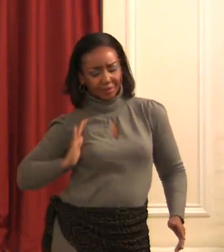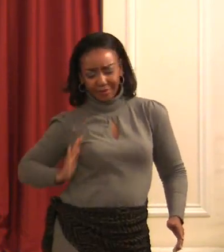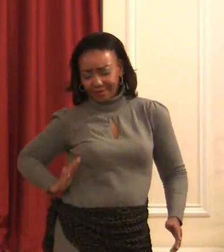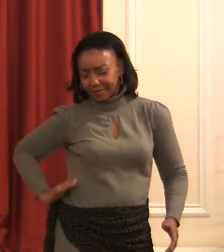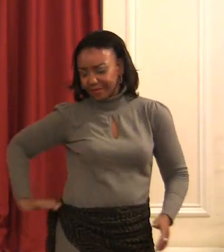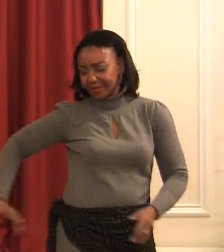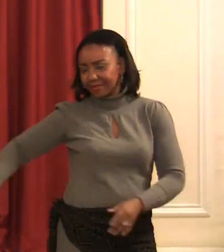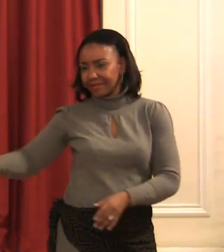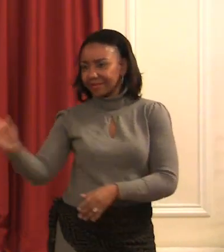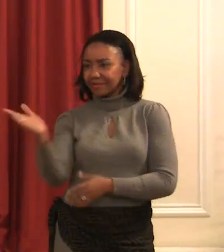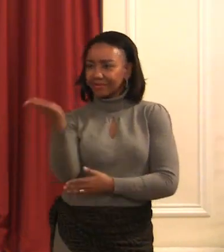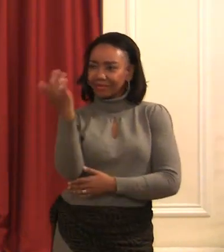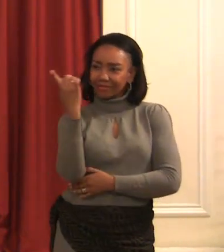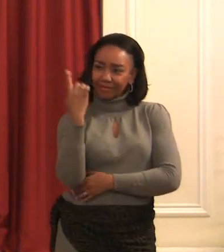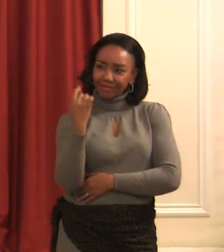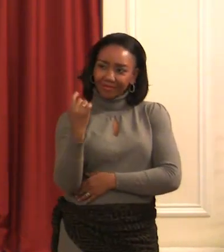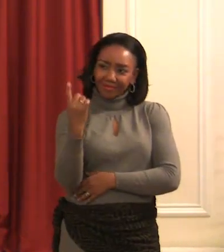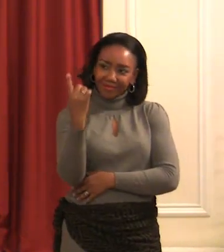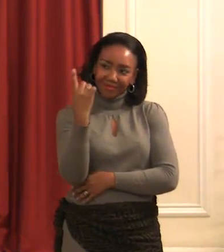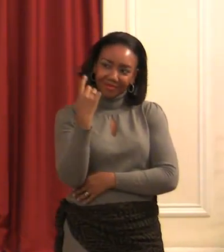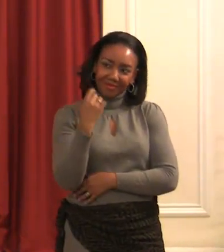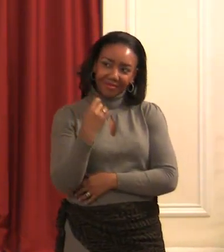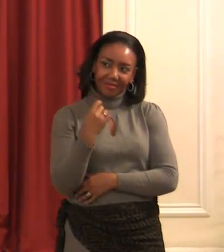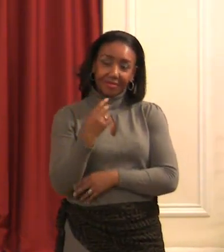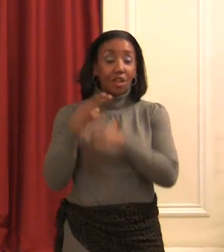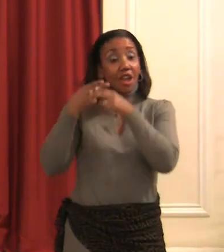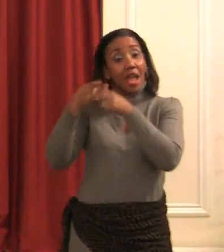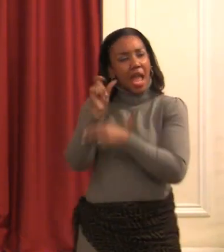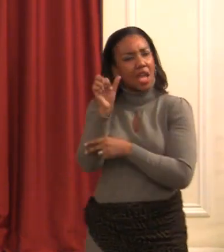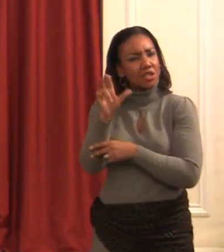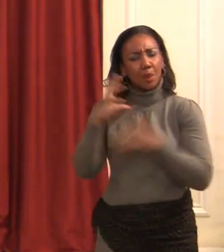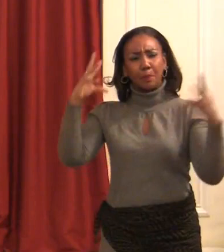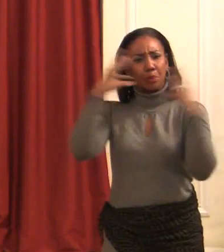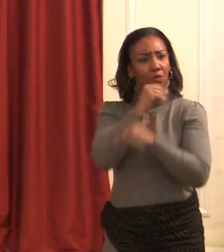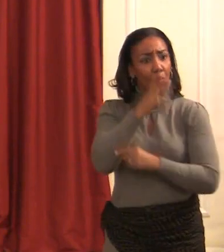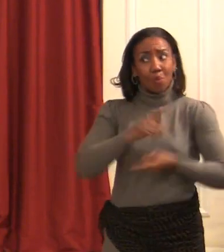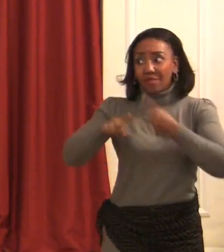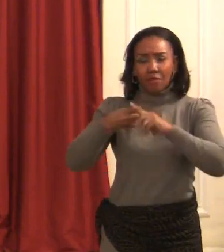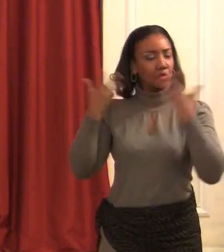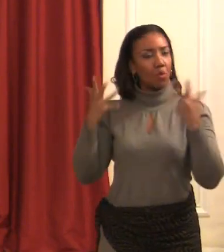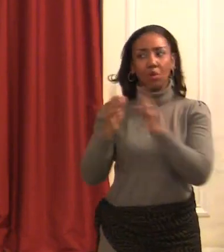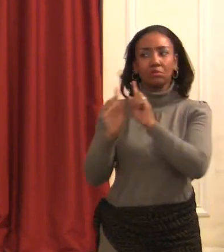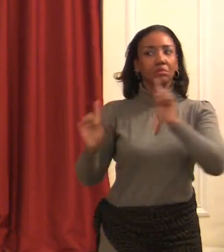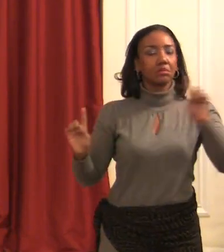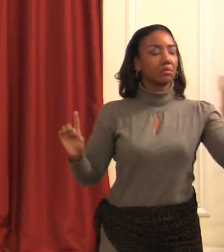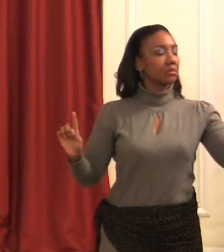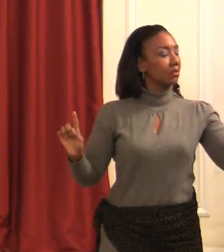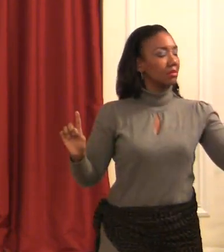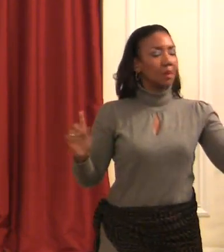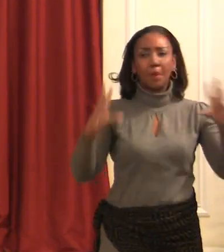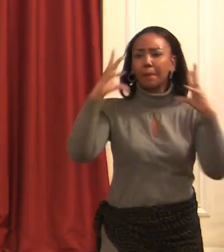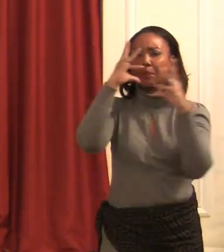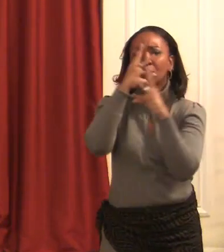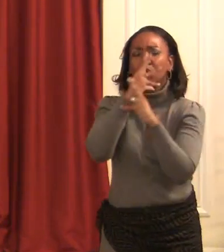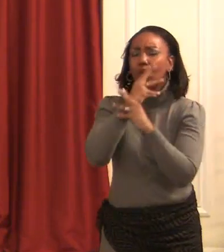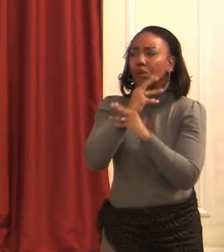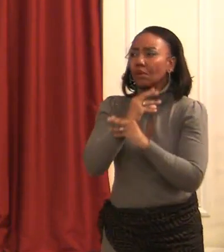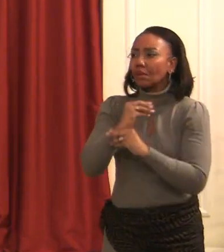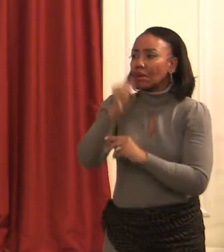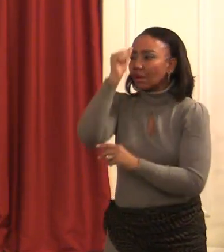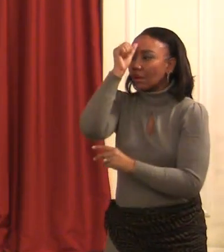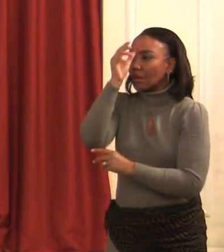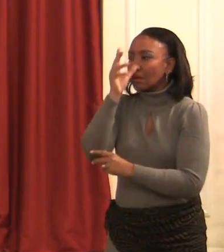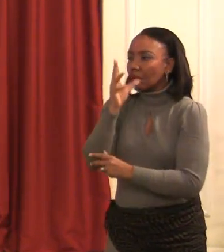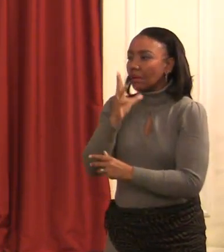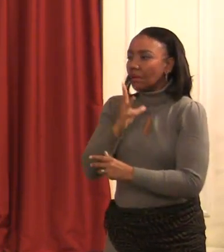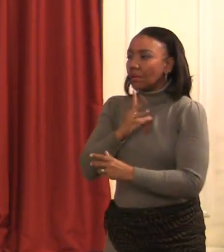waist. Esther. Too pretty for any woman to want as a friend. So beautiful, men didn't